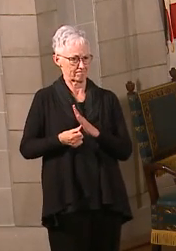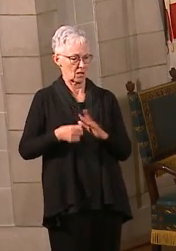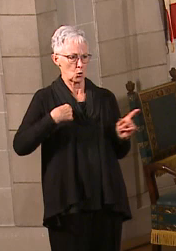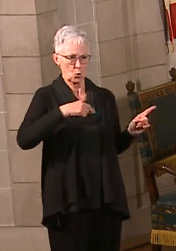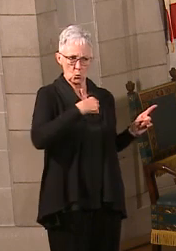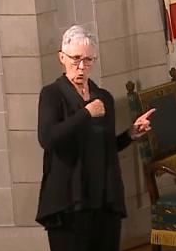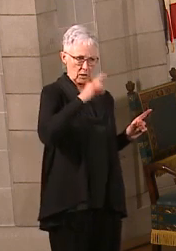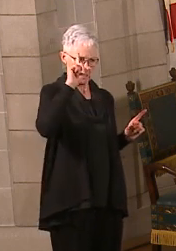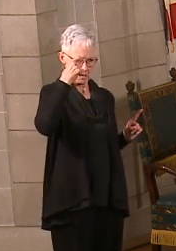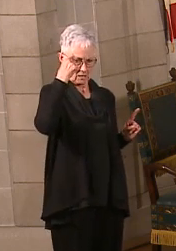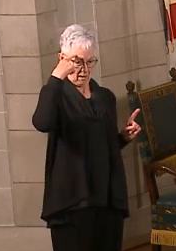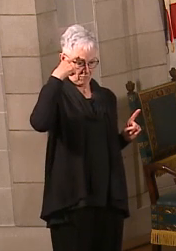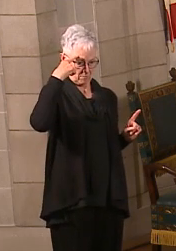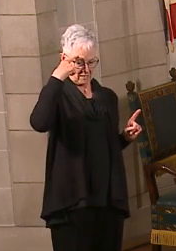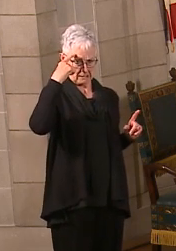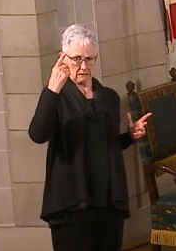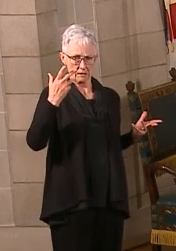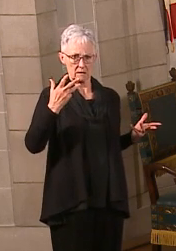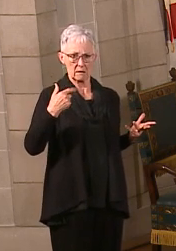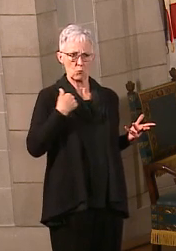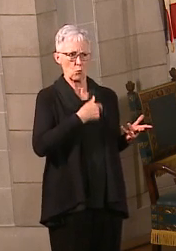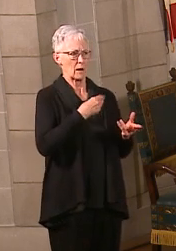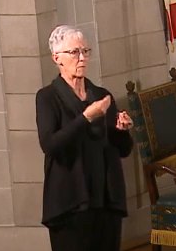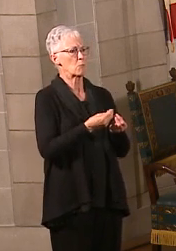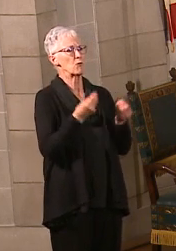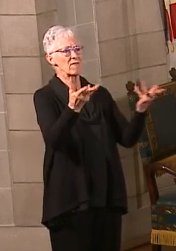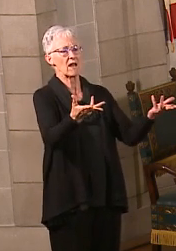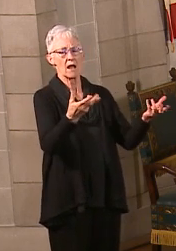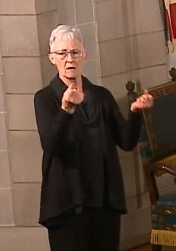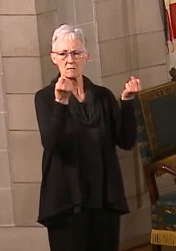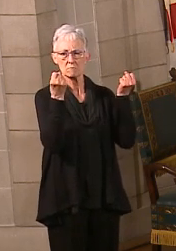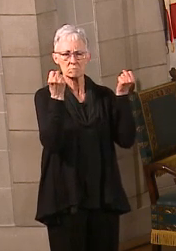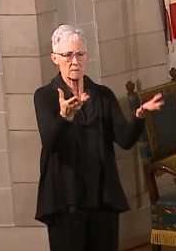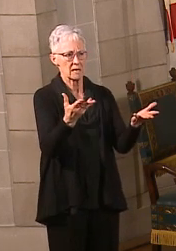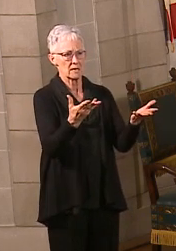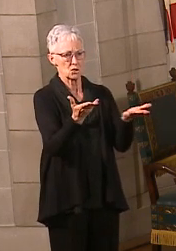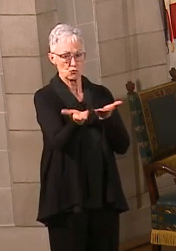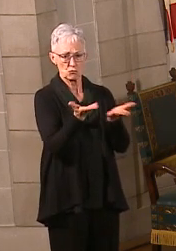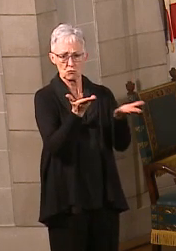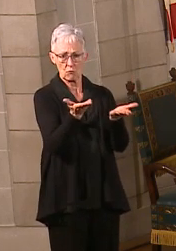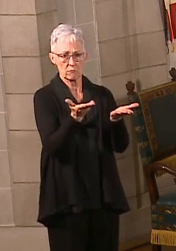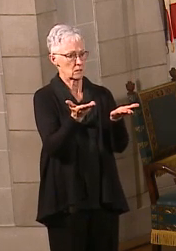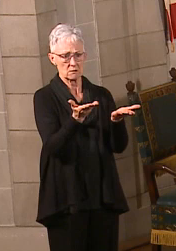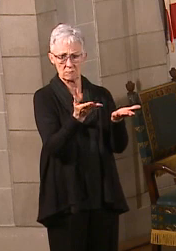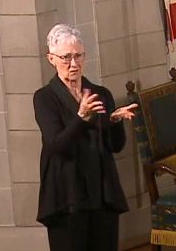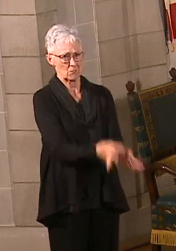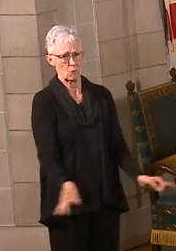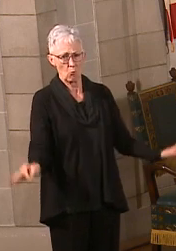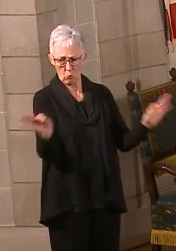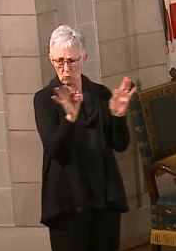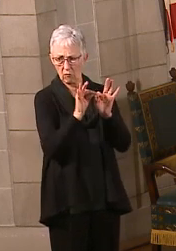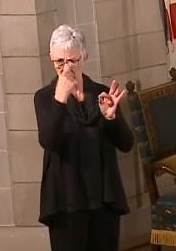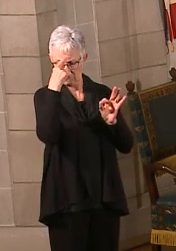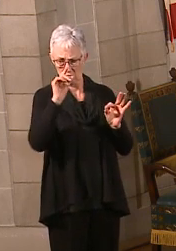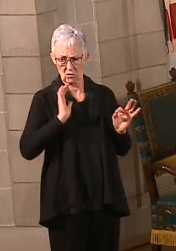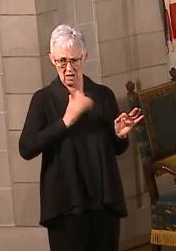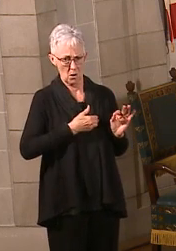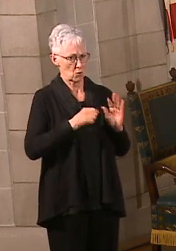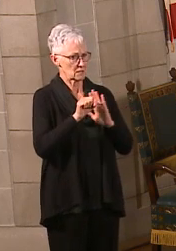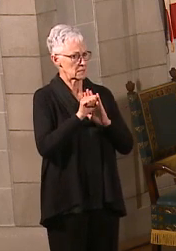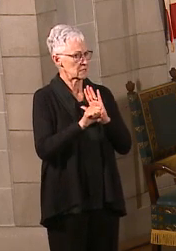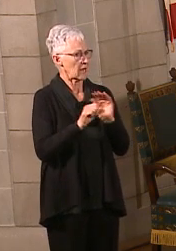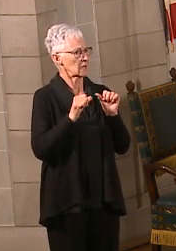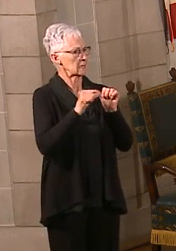of really important services. It is vital that we continue to provide those even through this health emergency and this pandemic to the